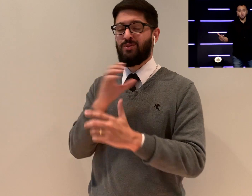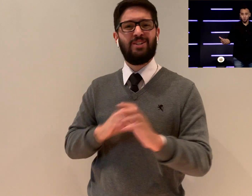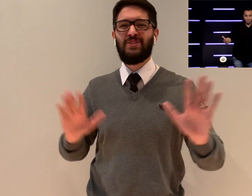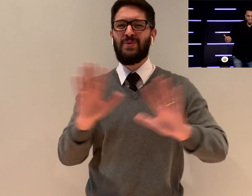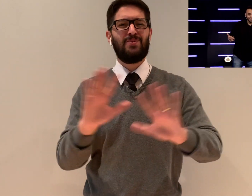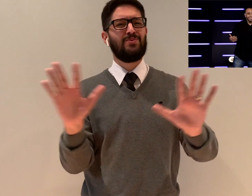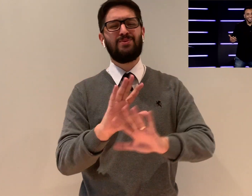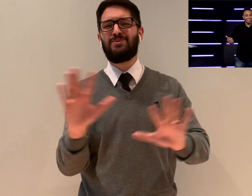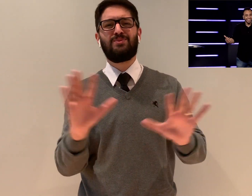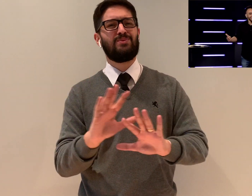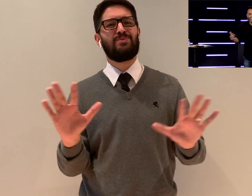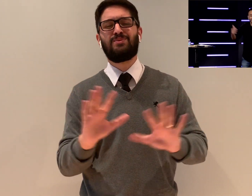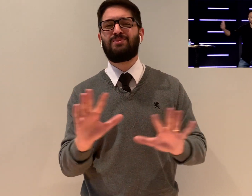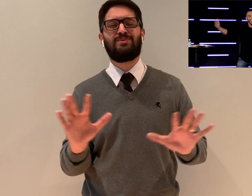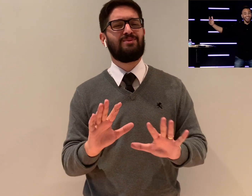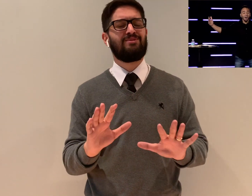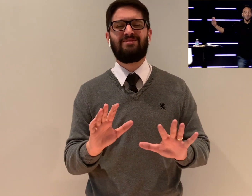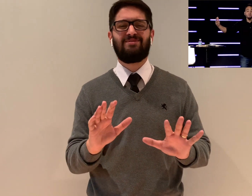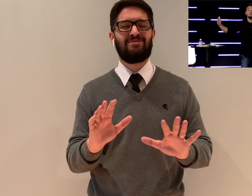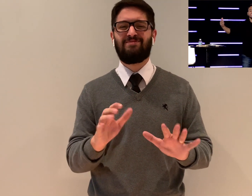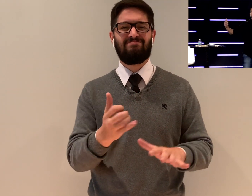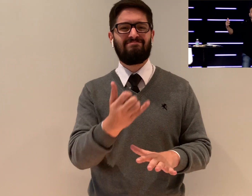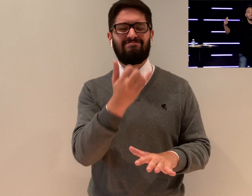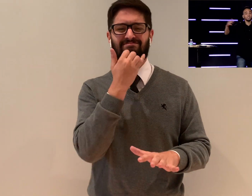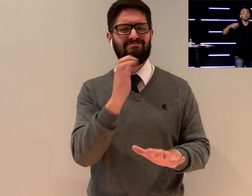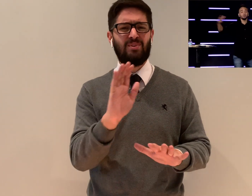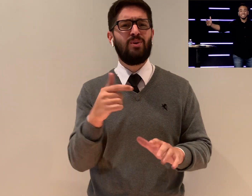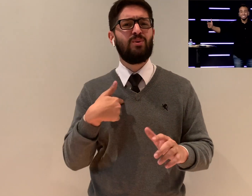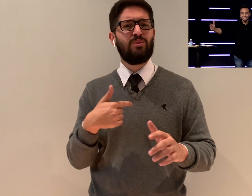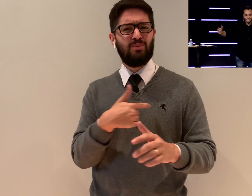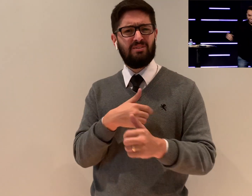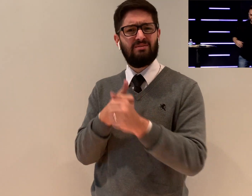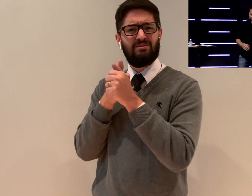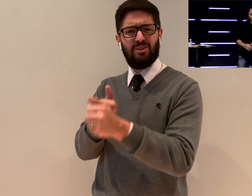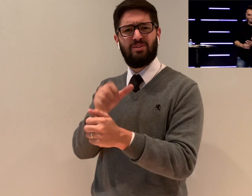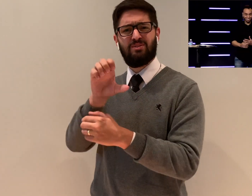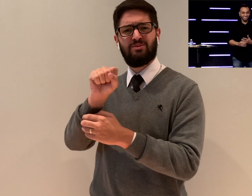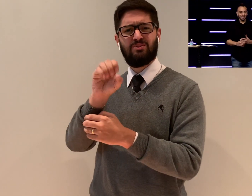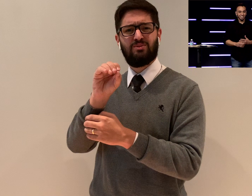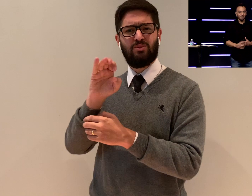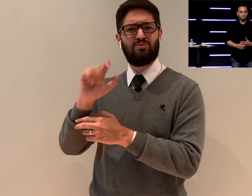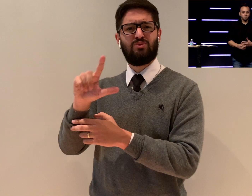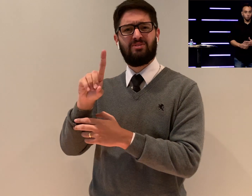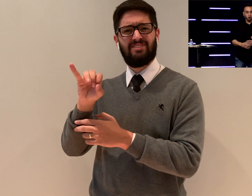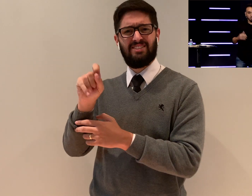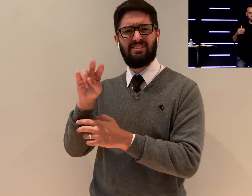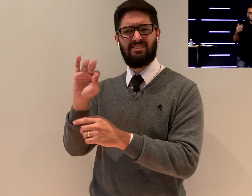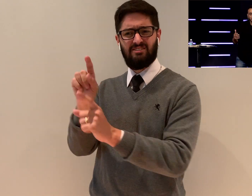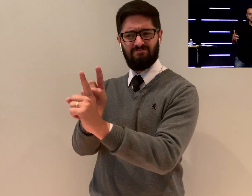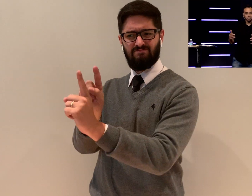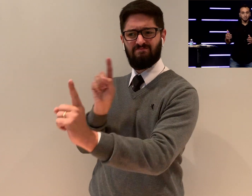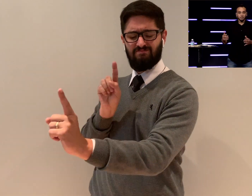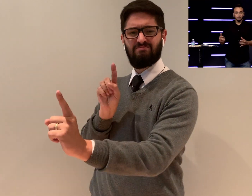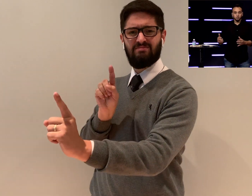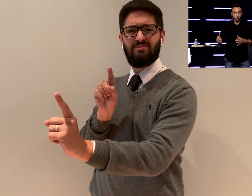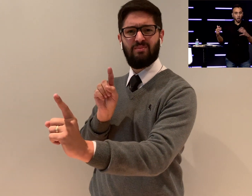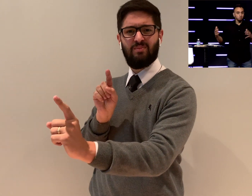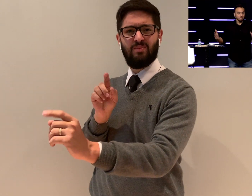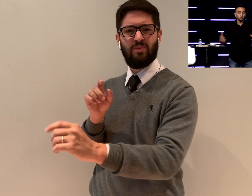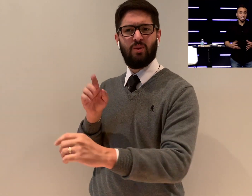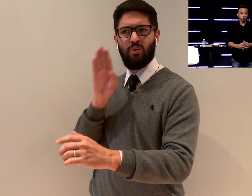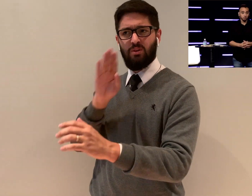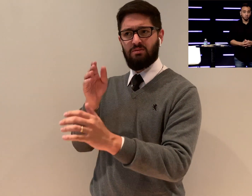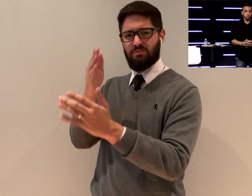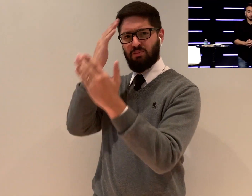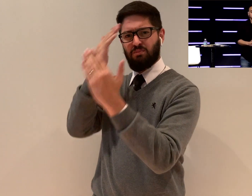No, no, not at all. We practice social distancing. We're gonna submit to our